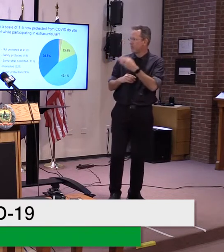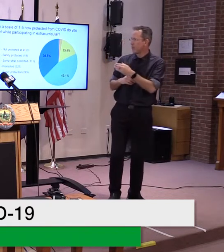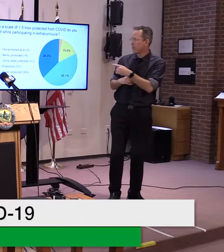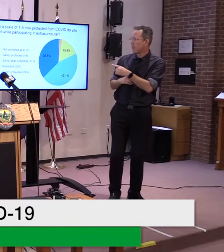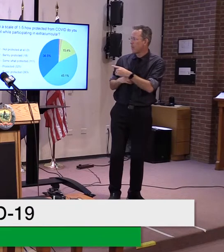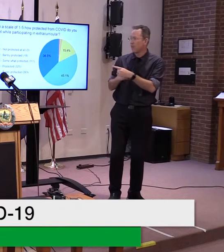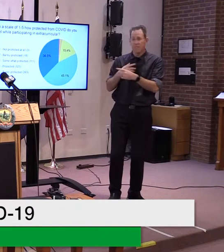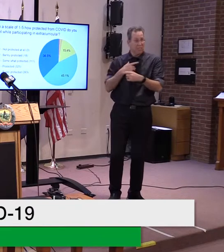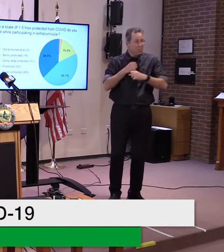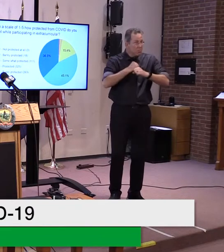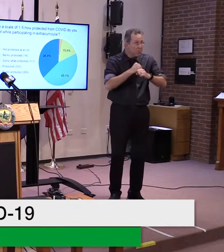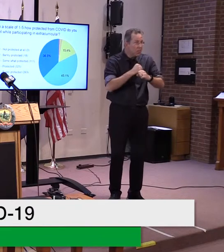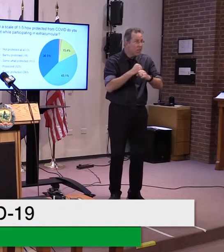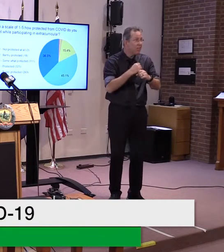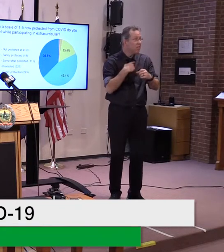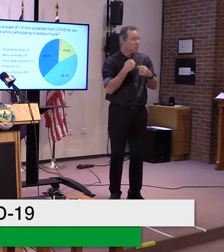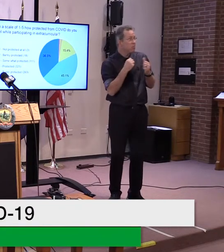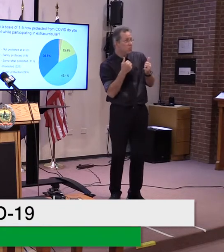um